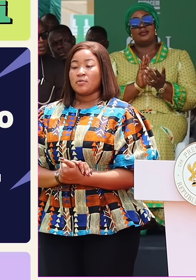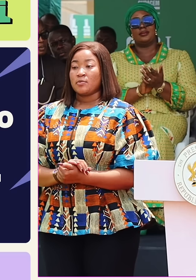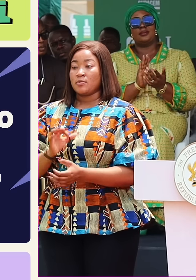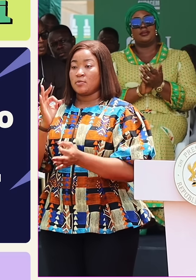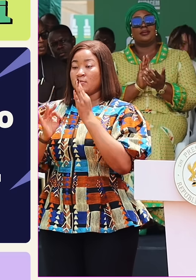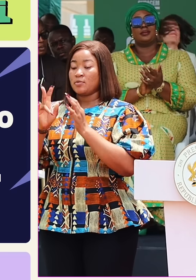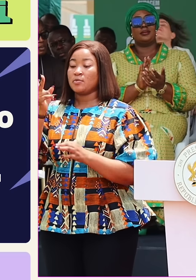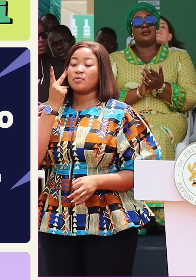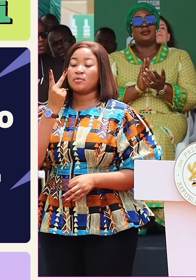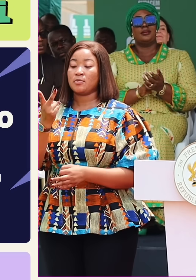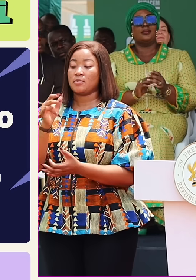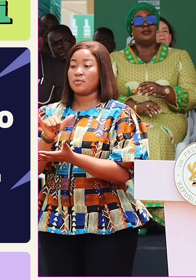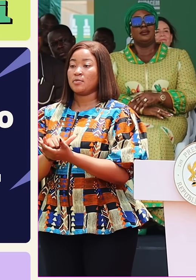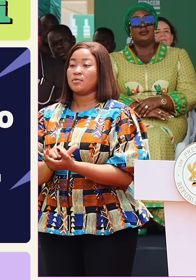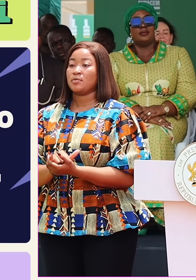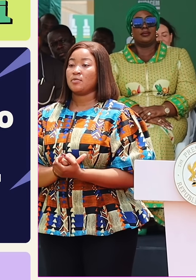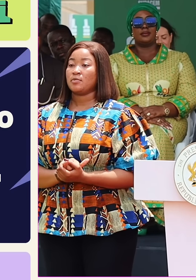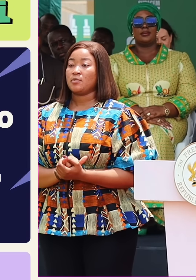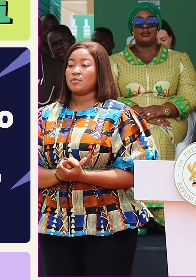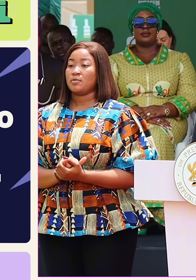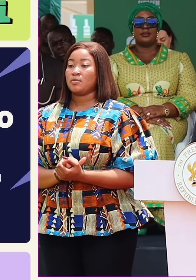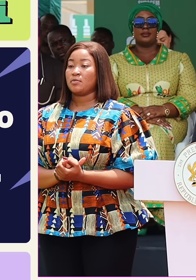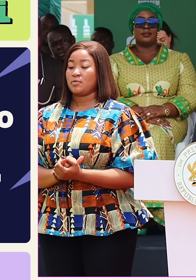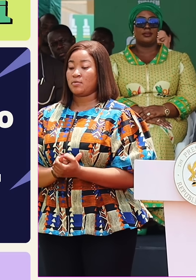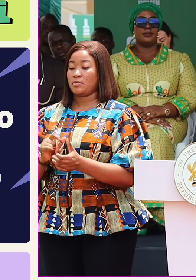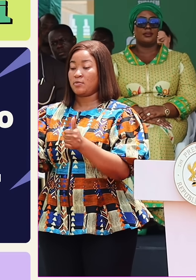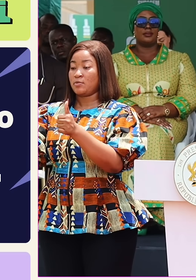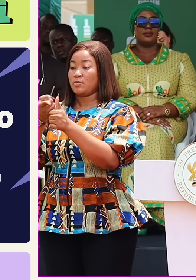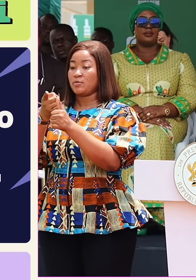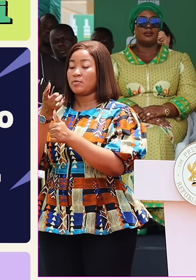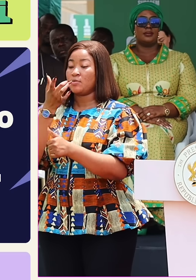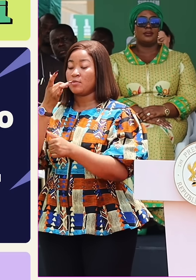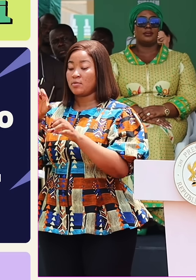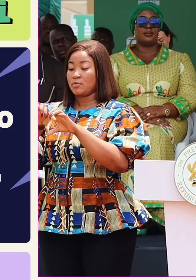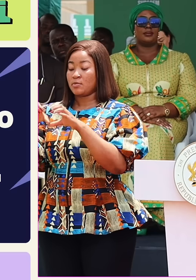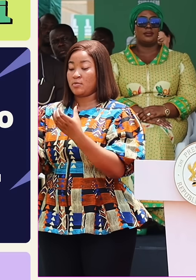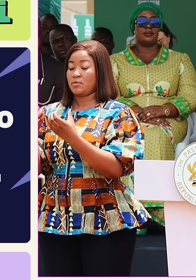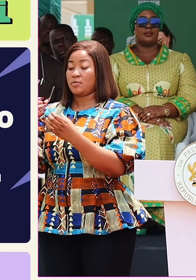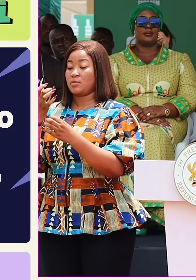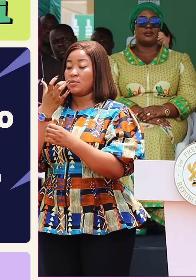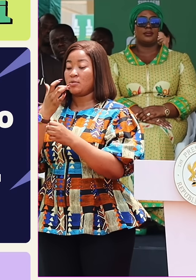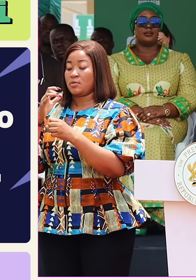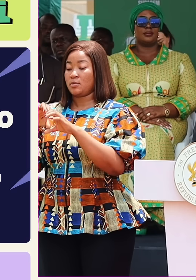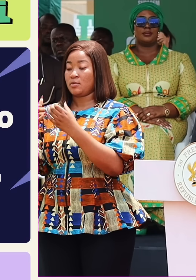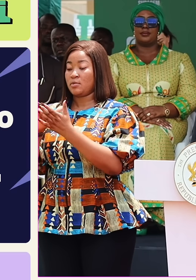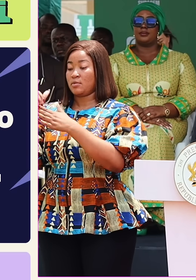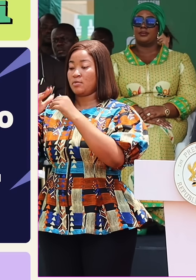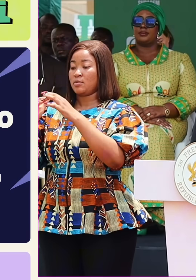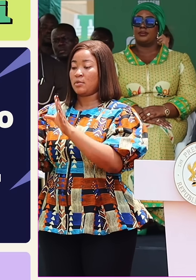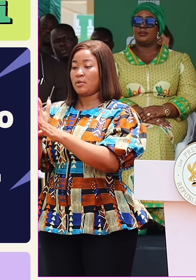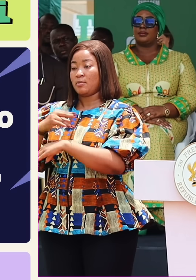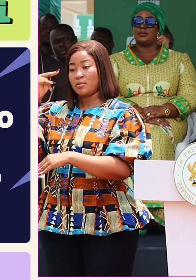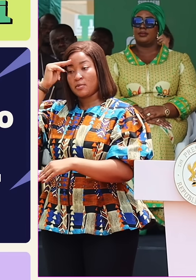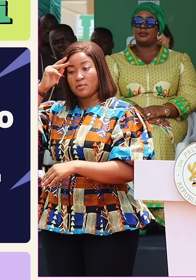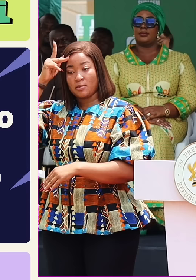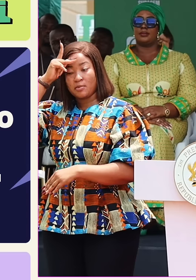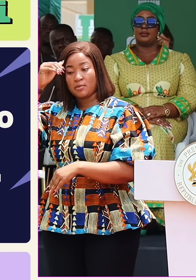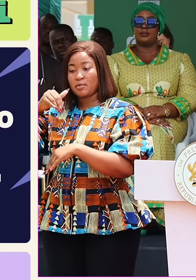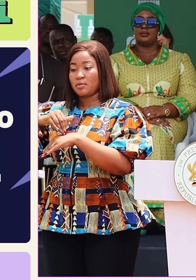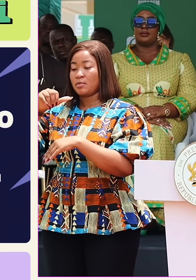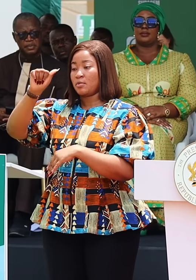If you imagine that the first glass factory that was built in this country was built by Osagyefo Kwame Nkrumah in